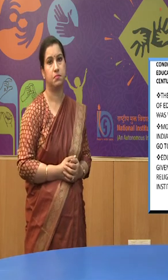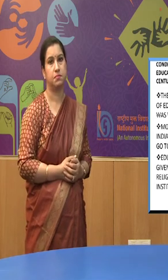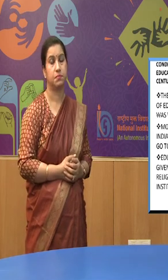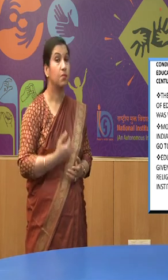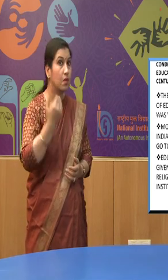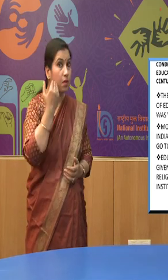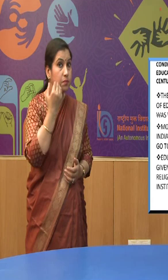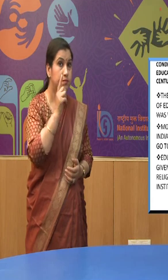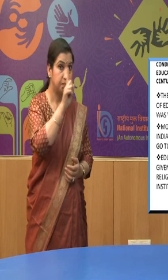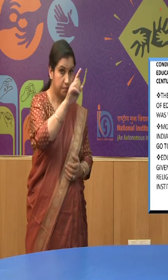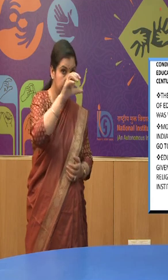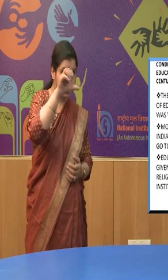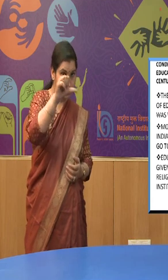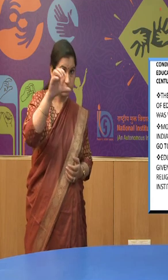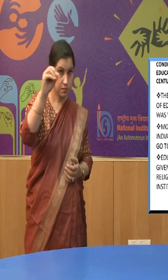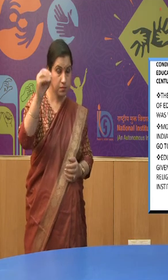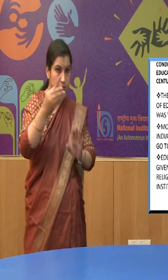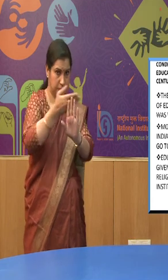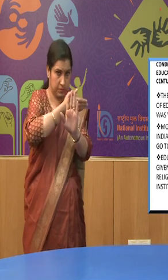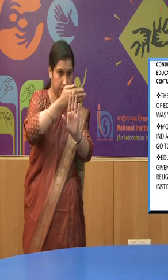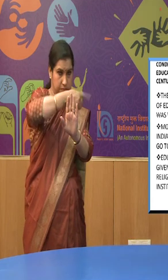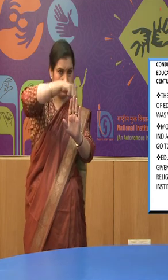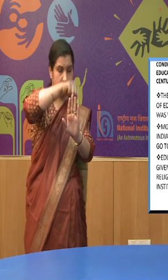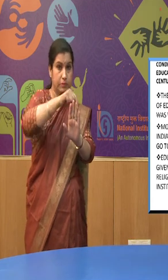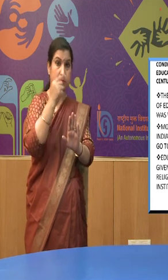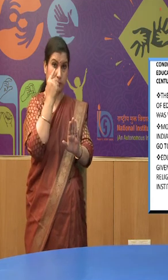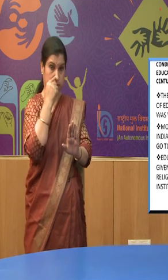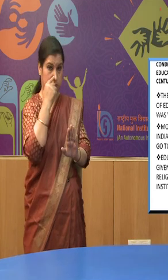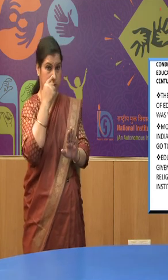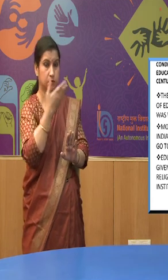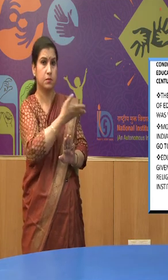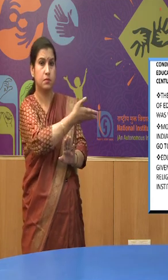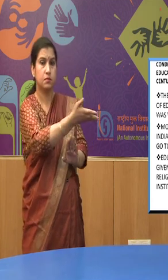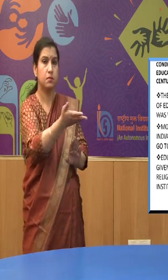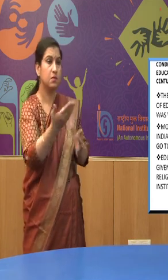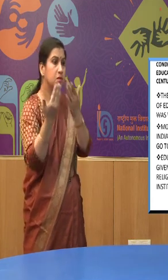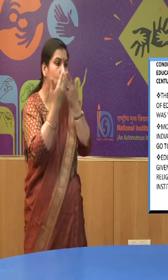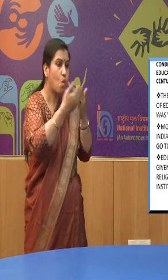In the 19th century, most of the children, especially girls, did not go to school.